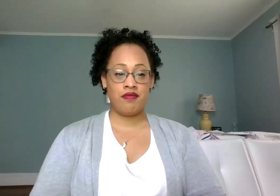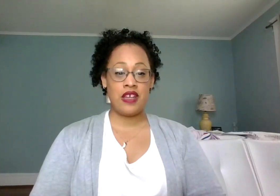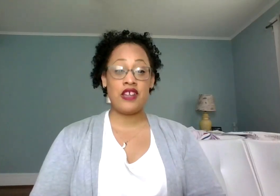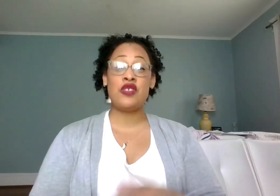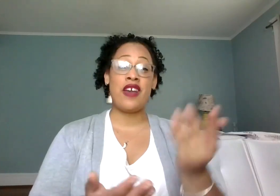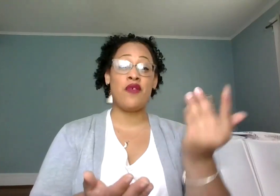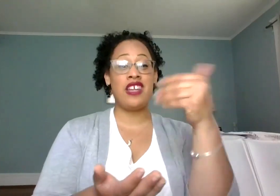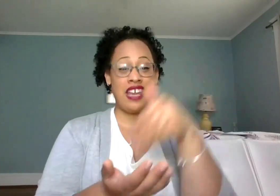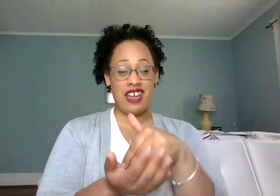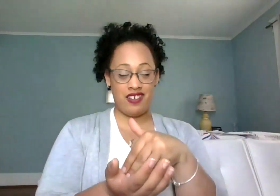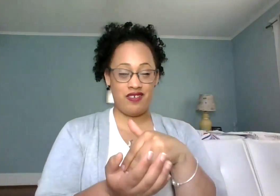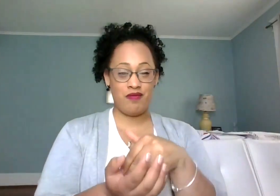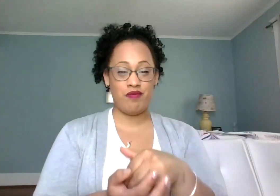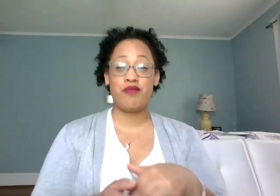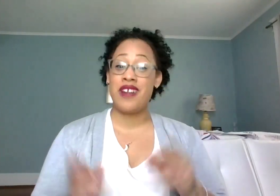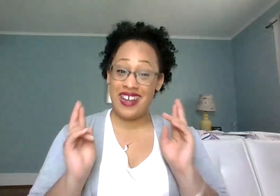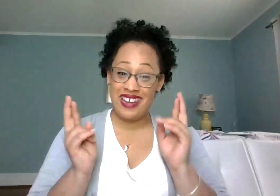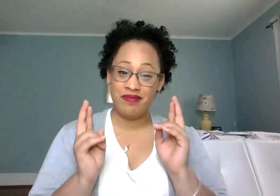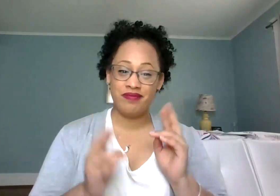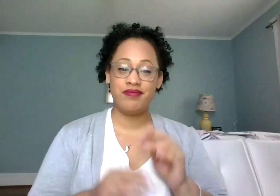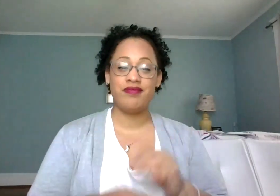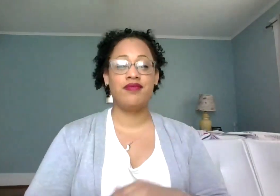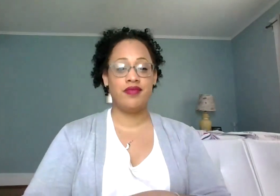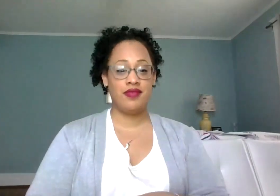I'll do that one again. Ready?